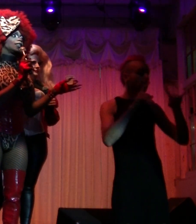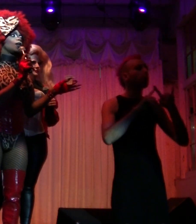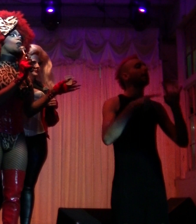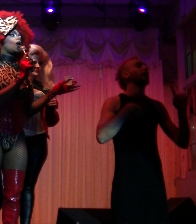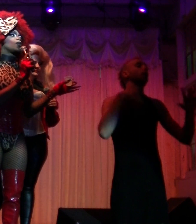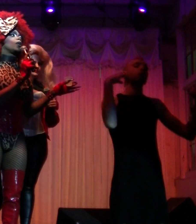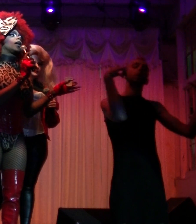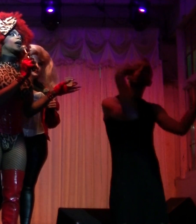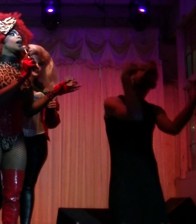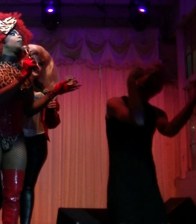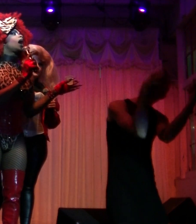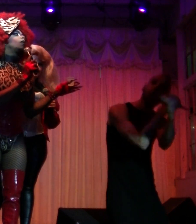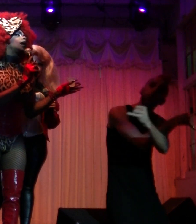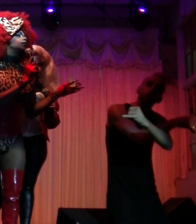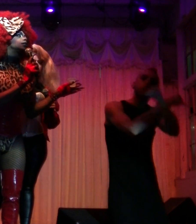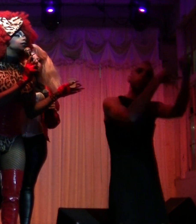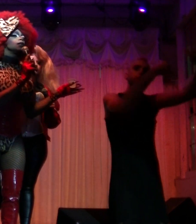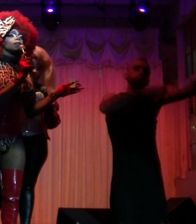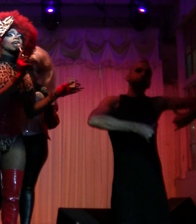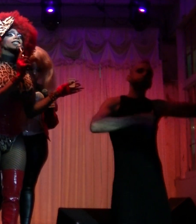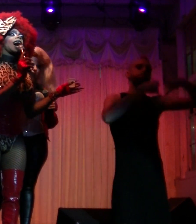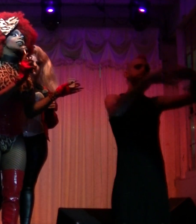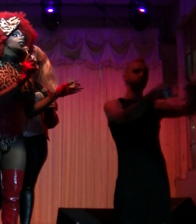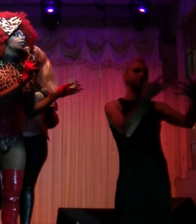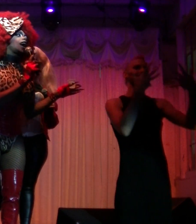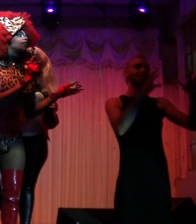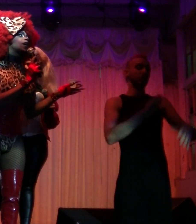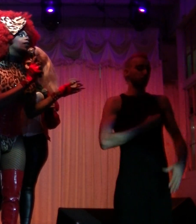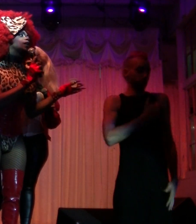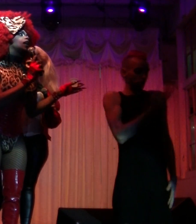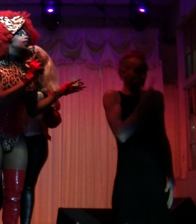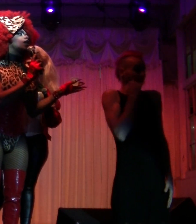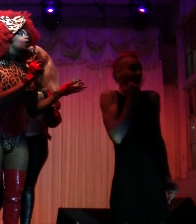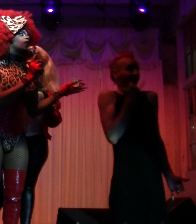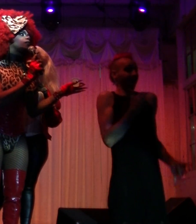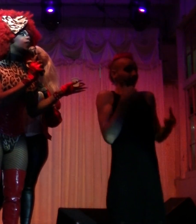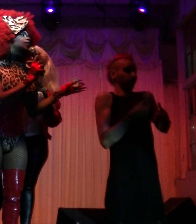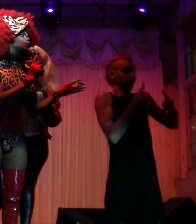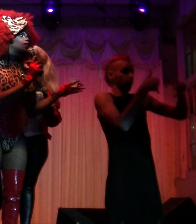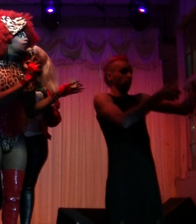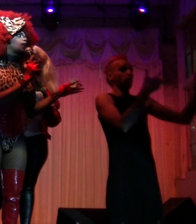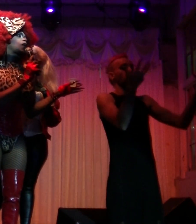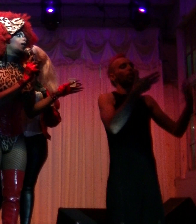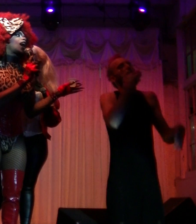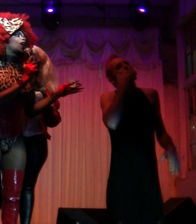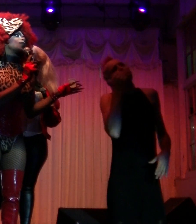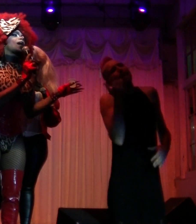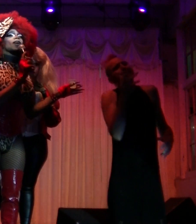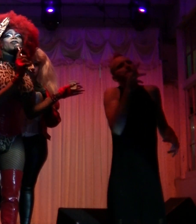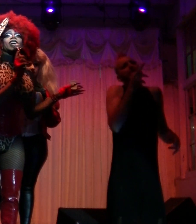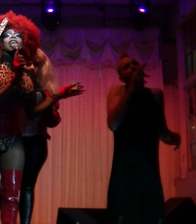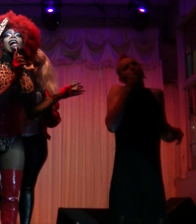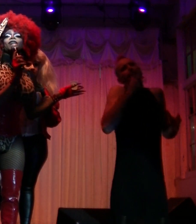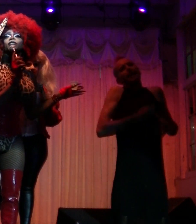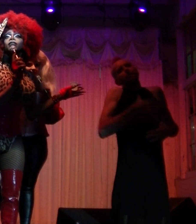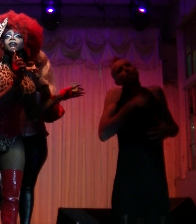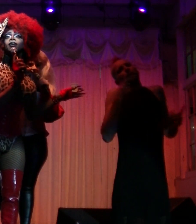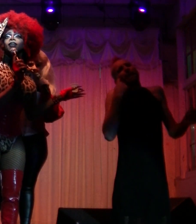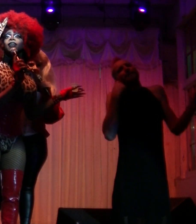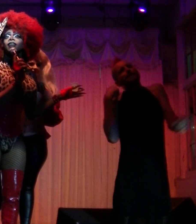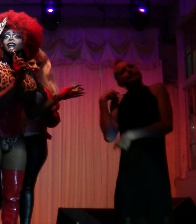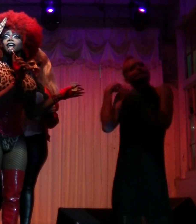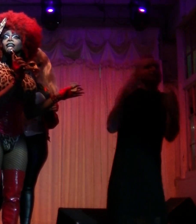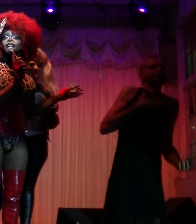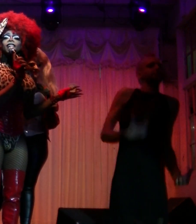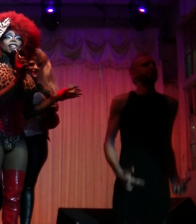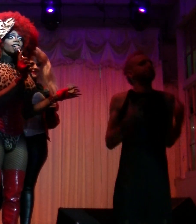he is an award-winning poet because I just gave him the award of best motherfucking poet I heard in my motherfucking life.